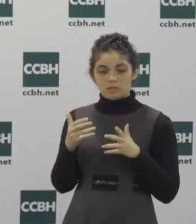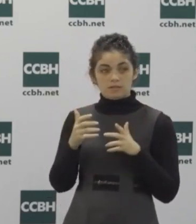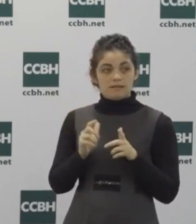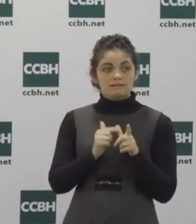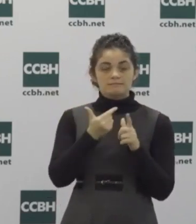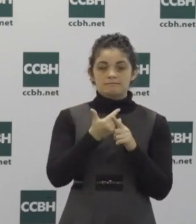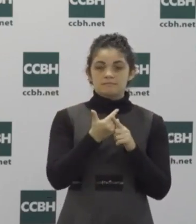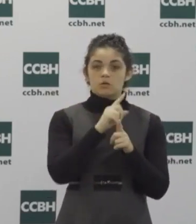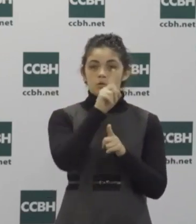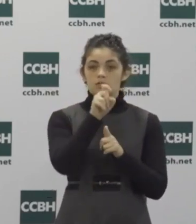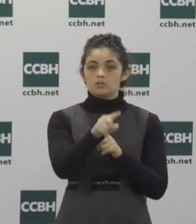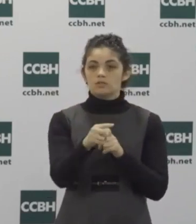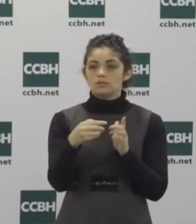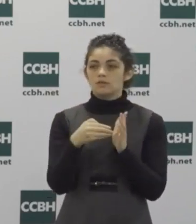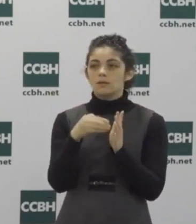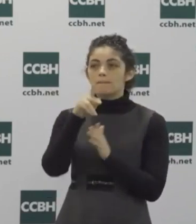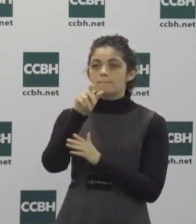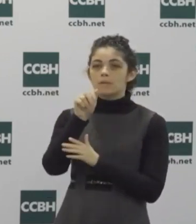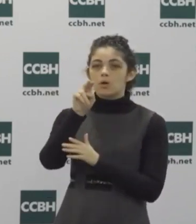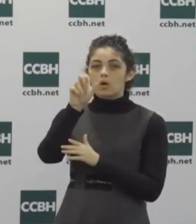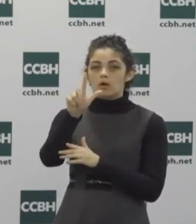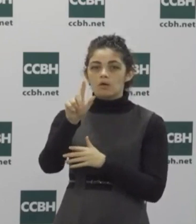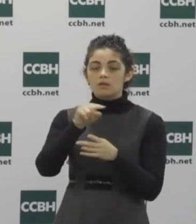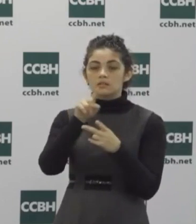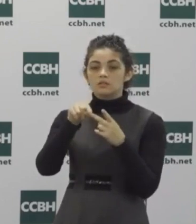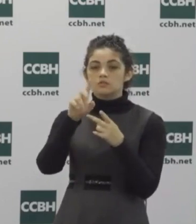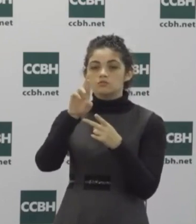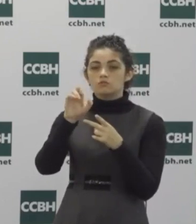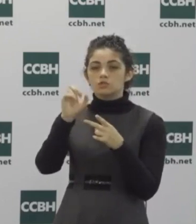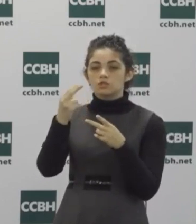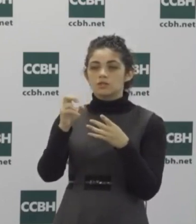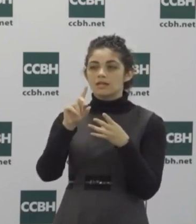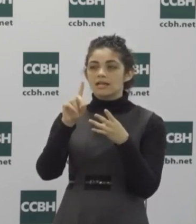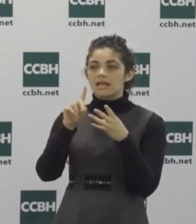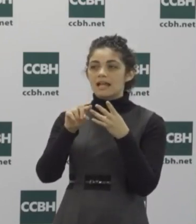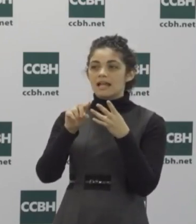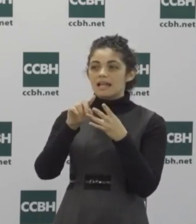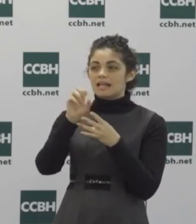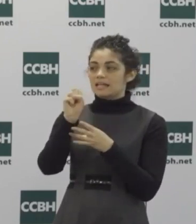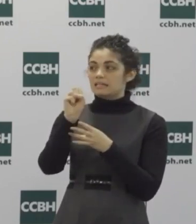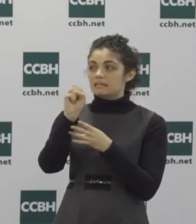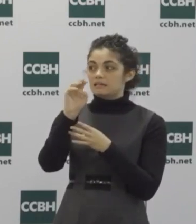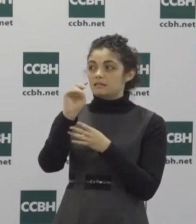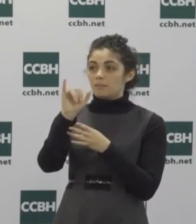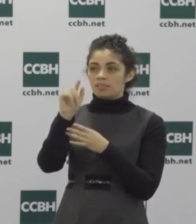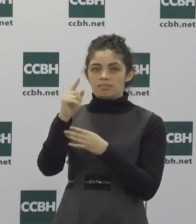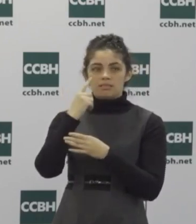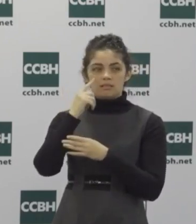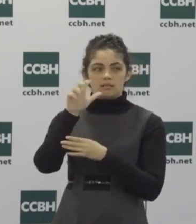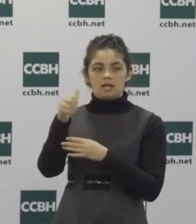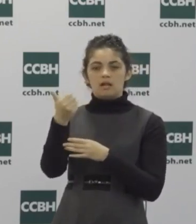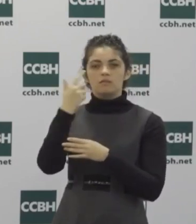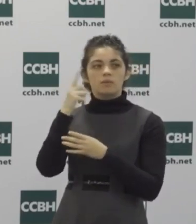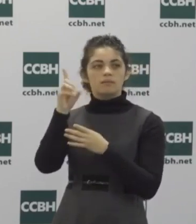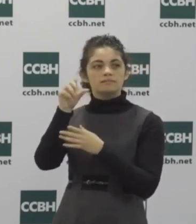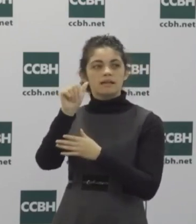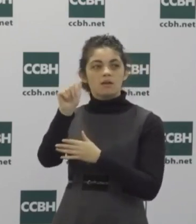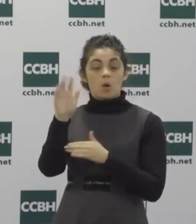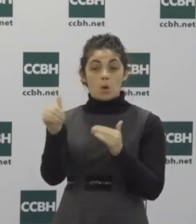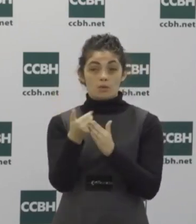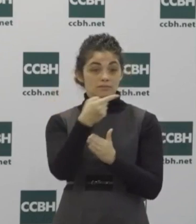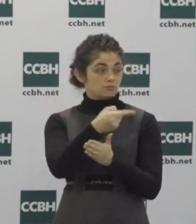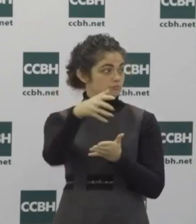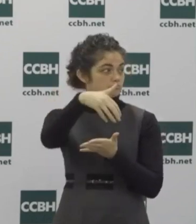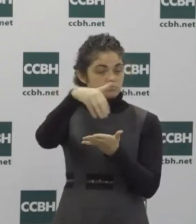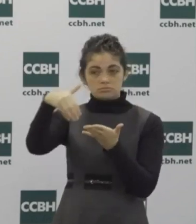thank Dr. Pauline Tarabu, Richard Stacklin, and Samantha Smith for their tireless efforts in developing the data that Dr. Gullett